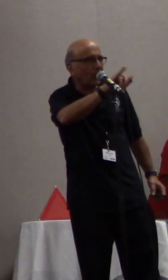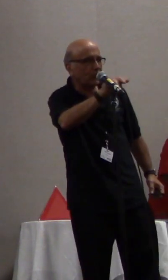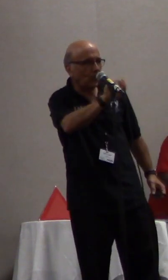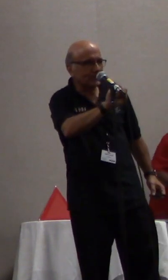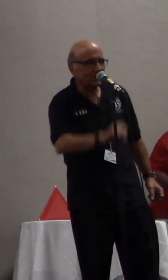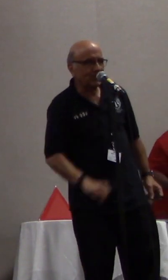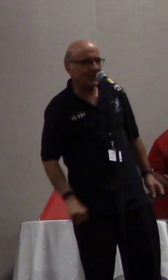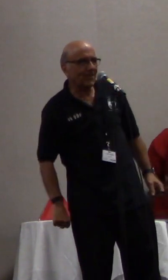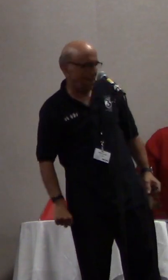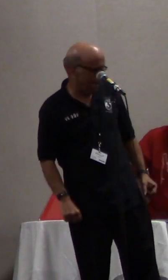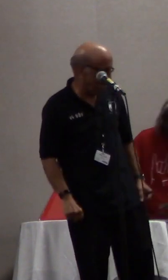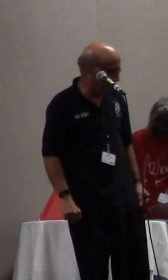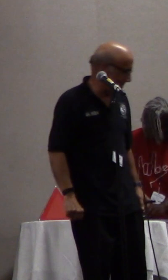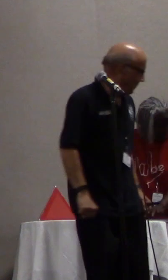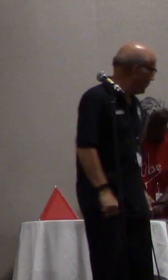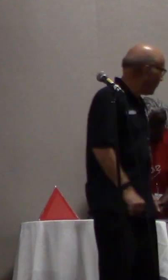Paul Jones.